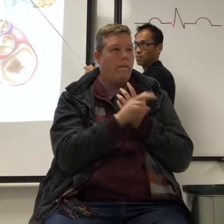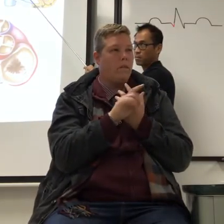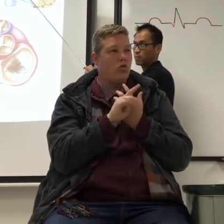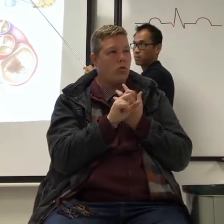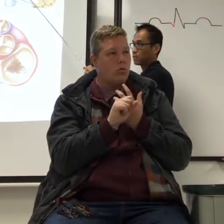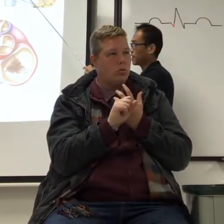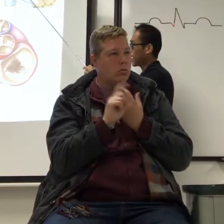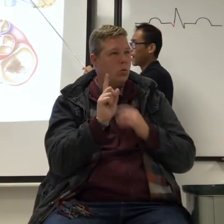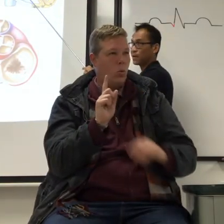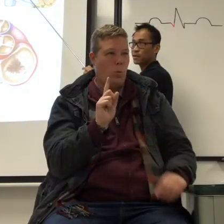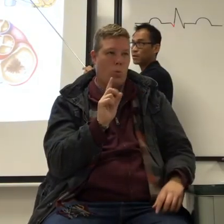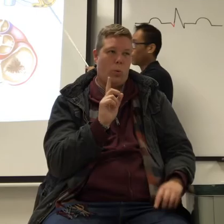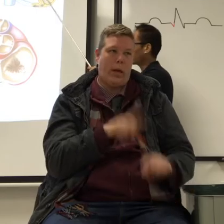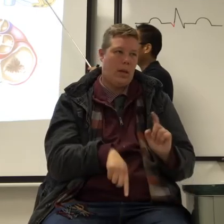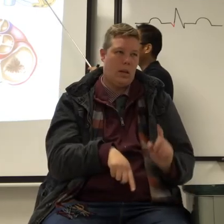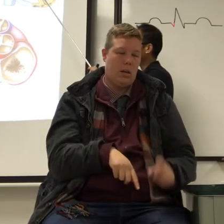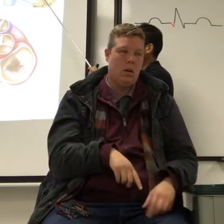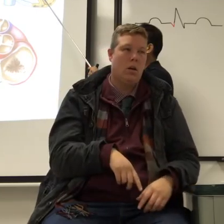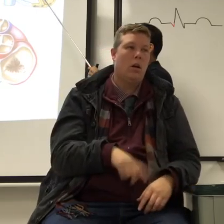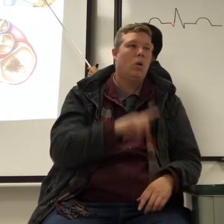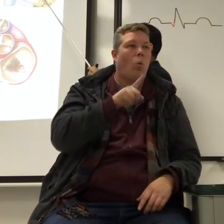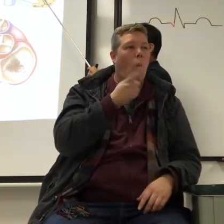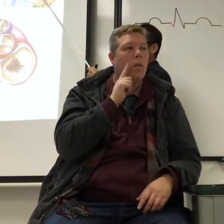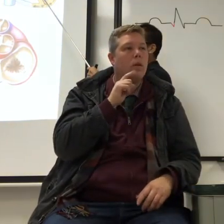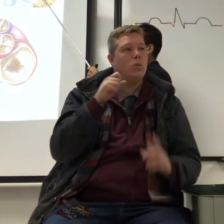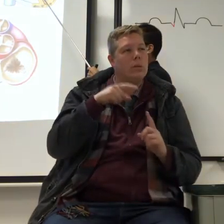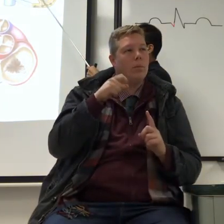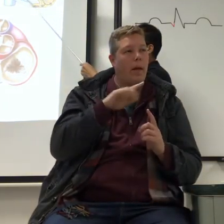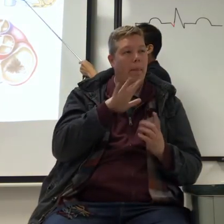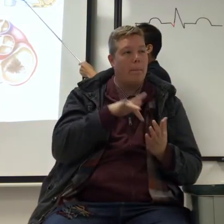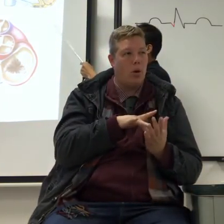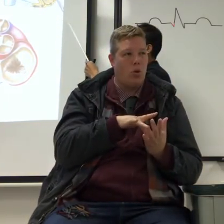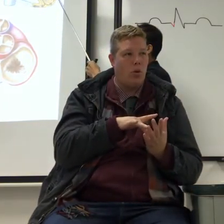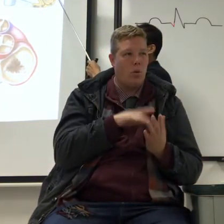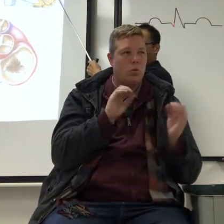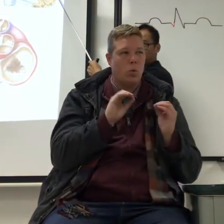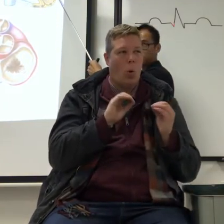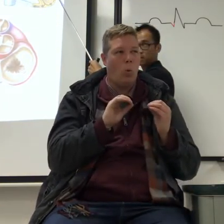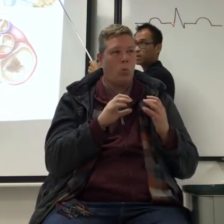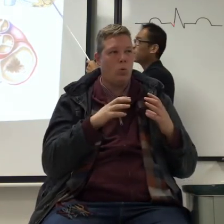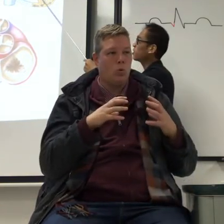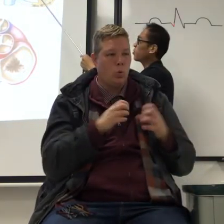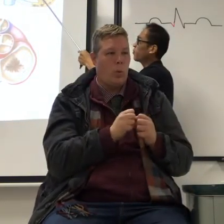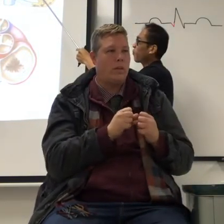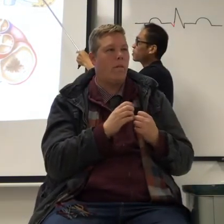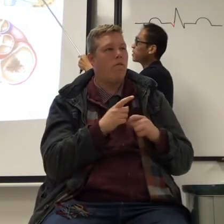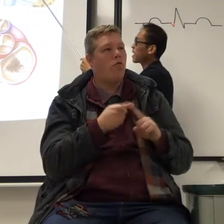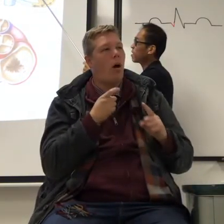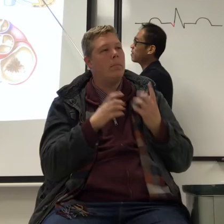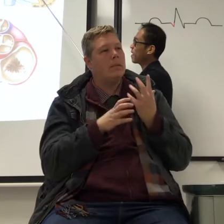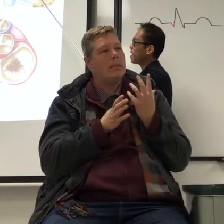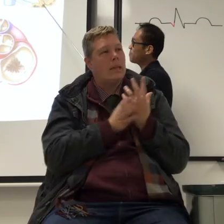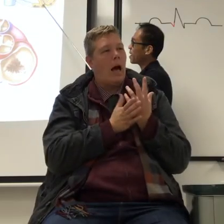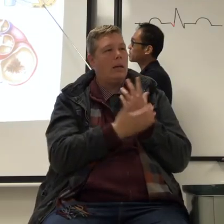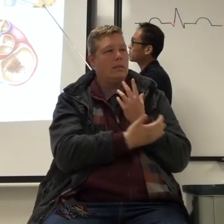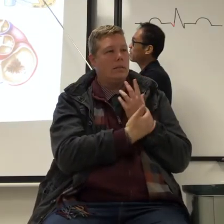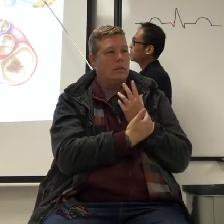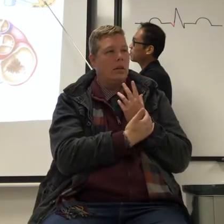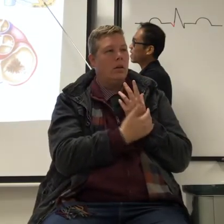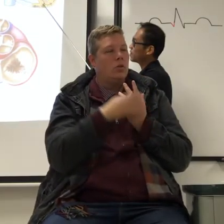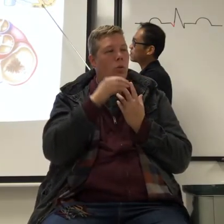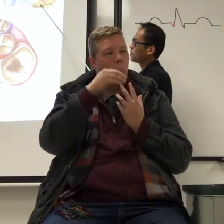No, you can't. You're only stimulating the middle. There's no squeezing on the sides. So you force it down to the